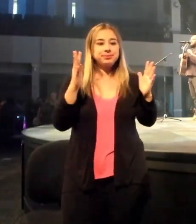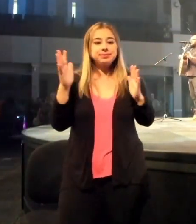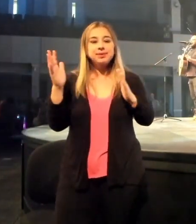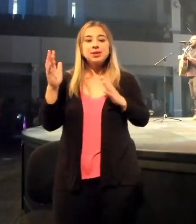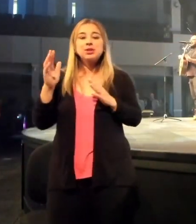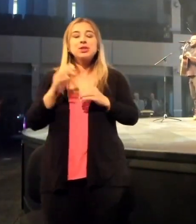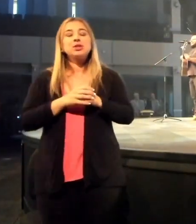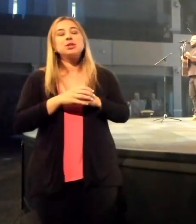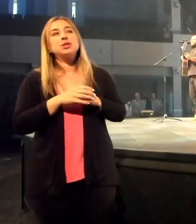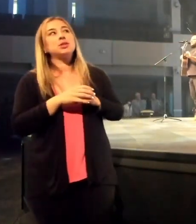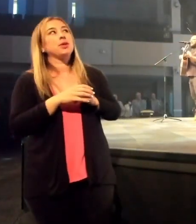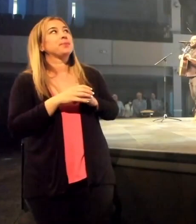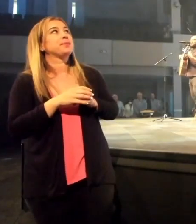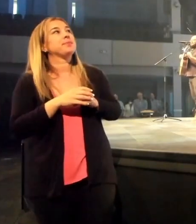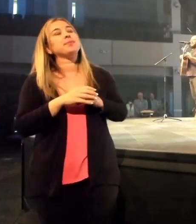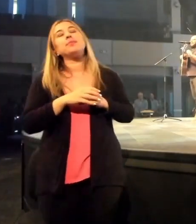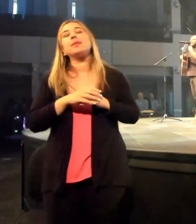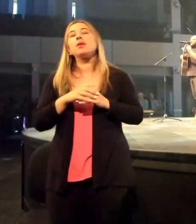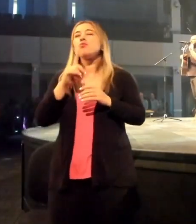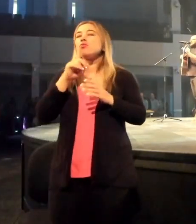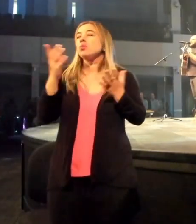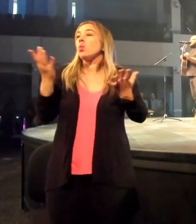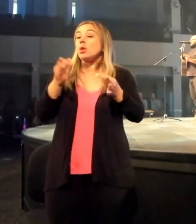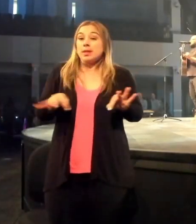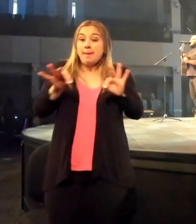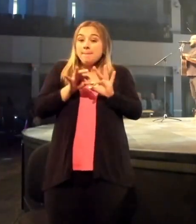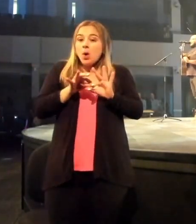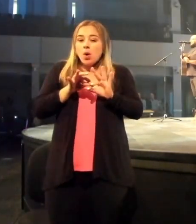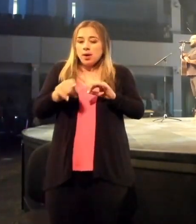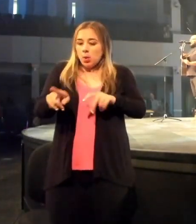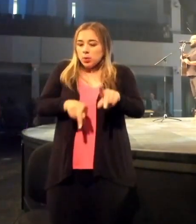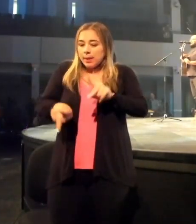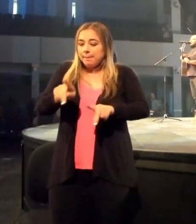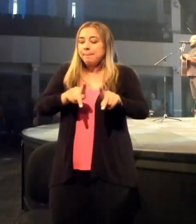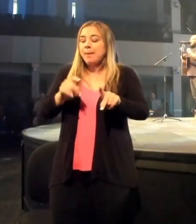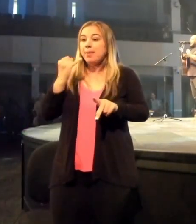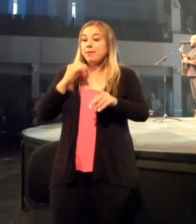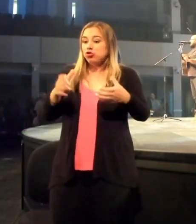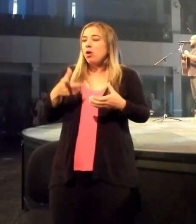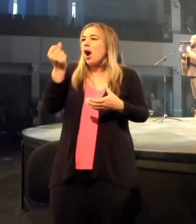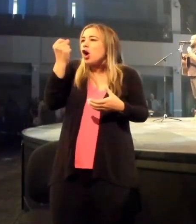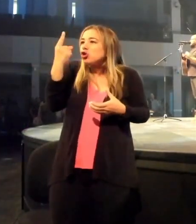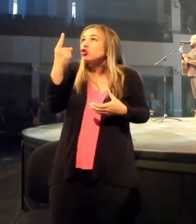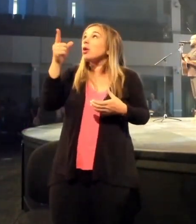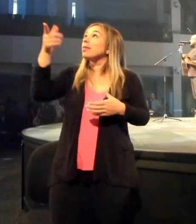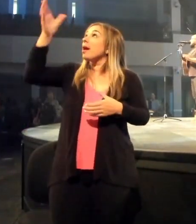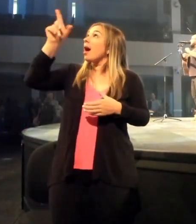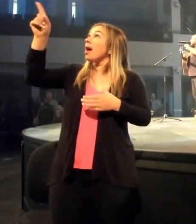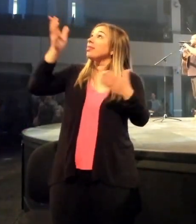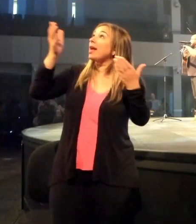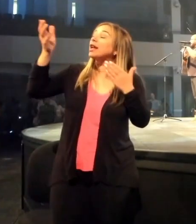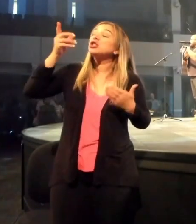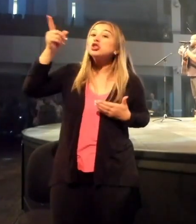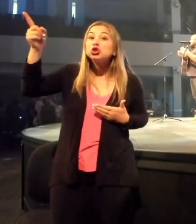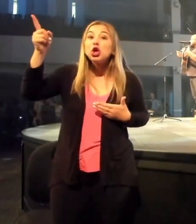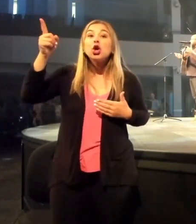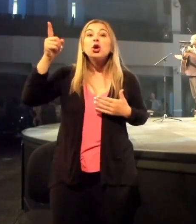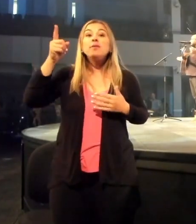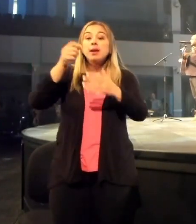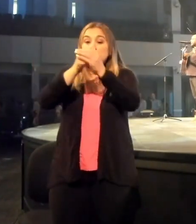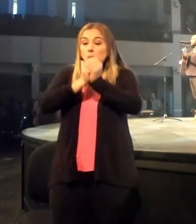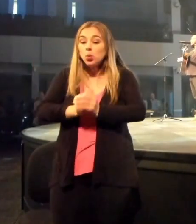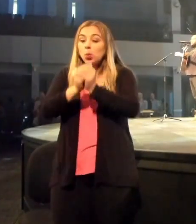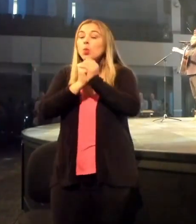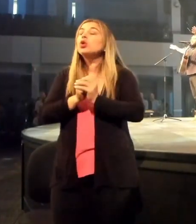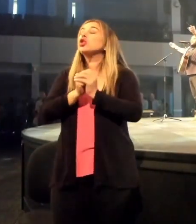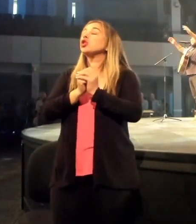And here's the main thing that I want you to get from that. They understood something in that moment, that the God whom they served and the God who they worshiped, who is